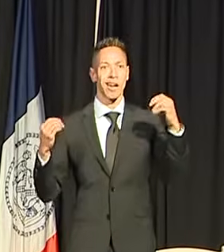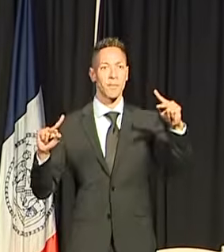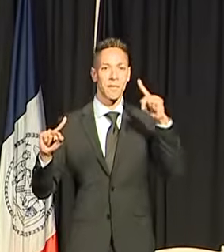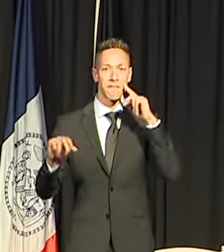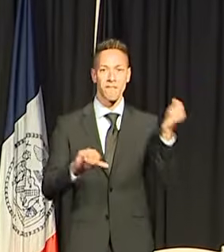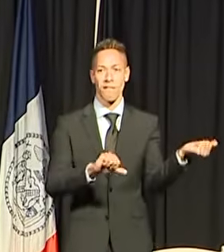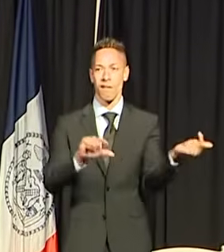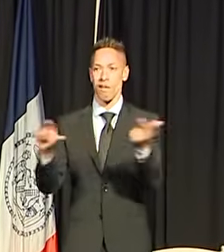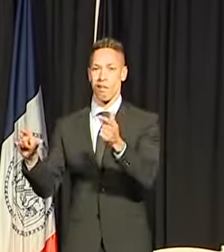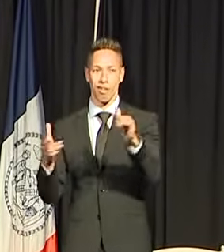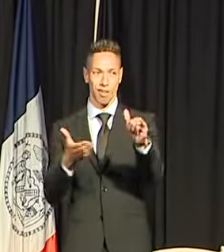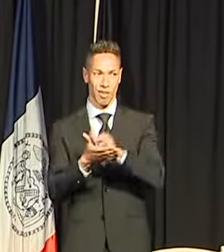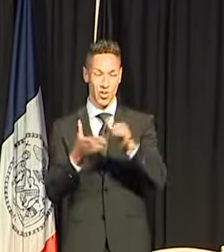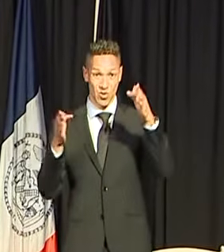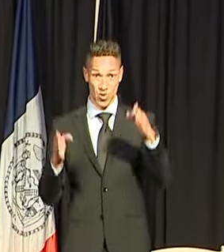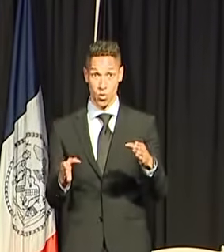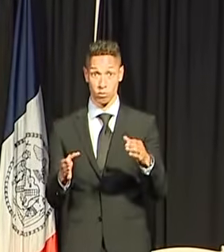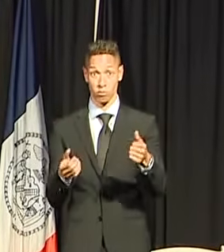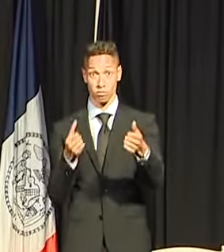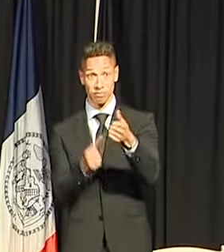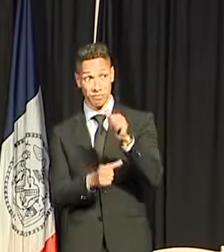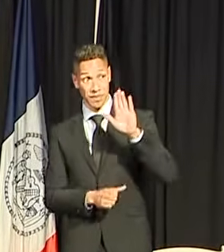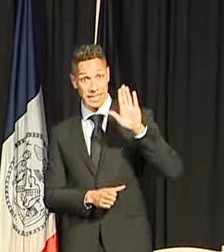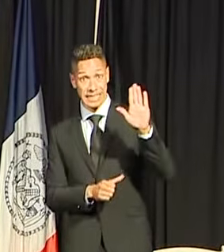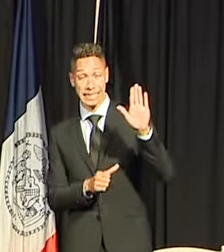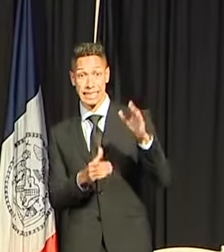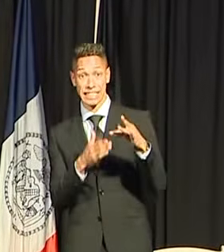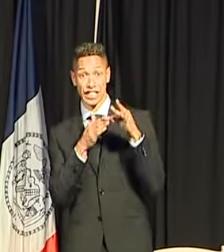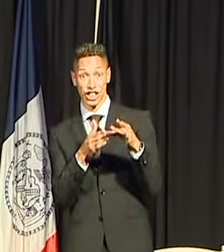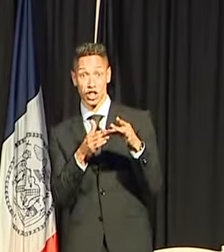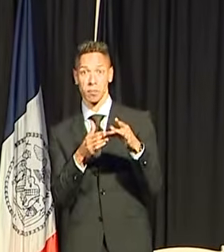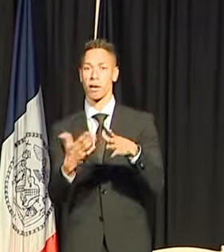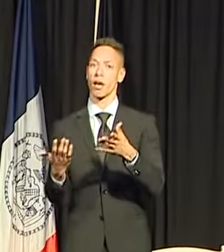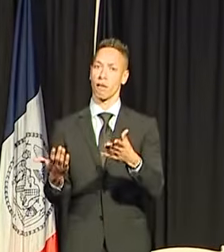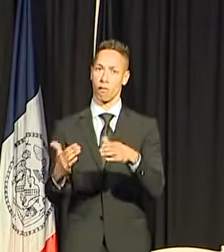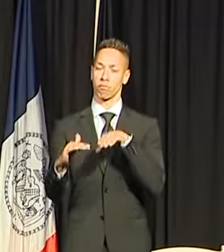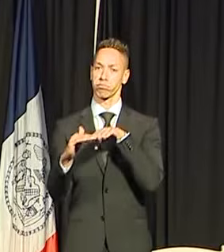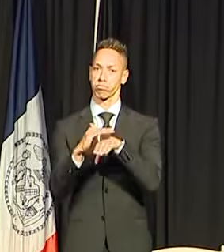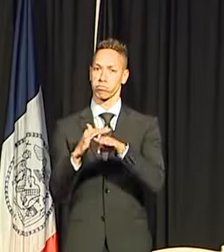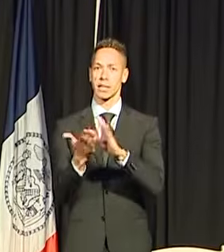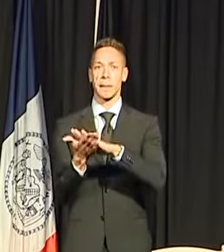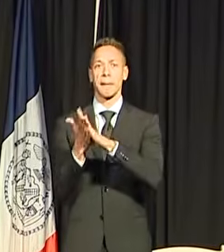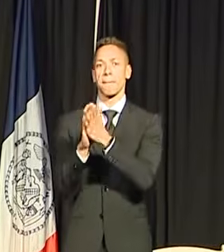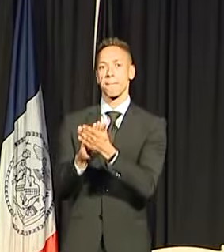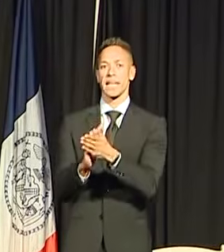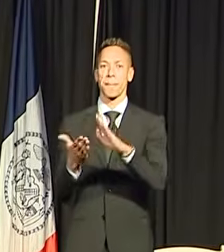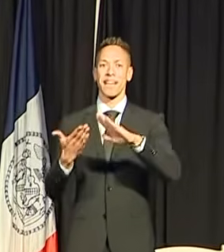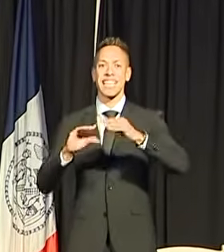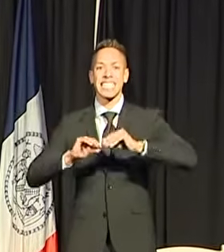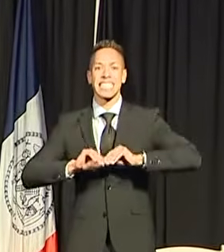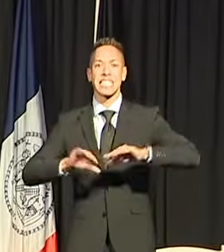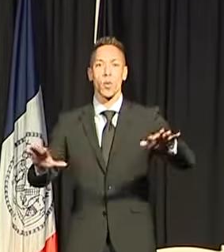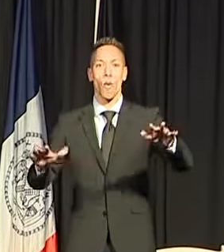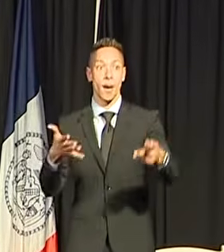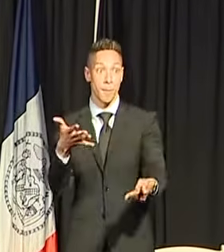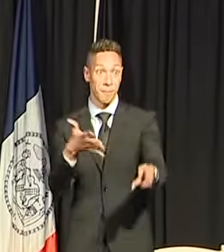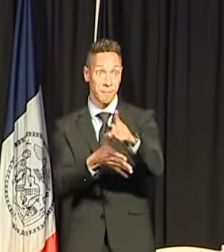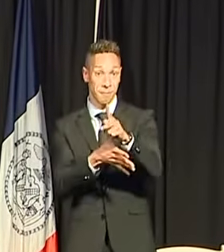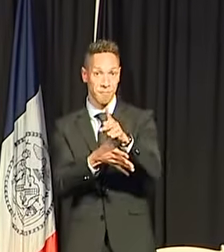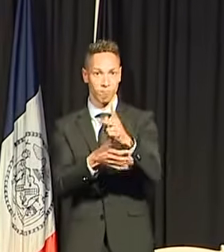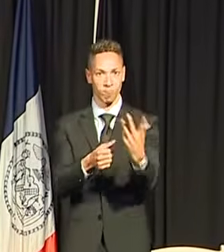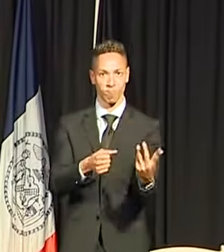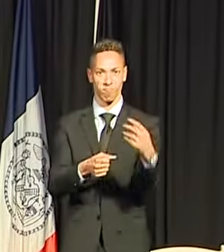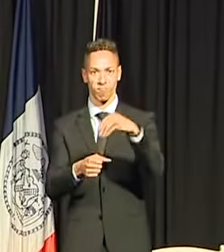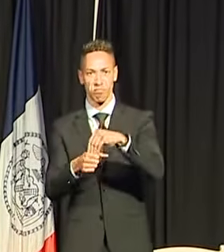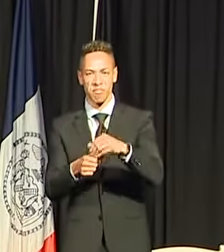for all New Yorkers. Under his leadership, accessibility has become a citywide priority, embedded